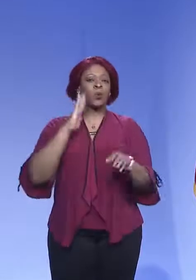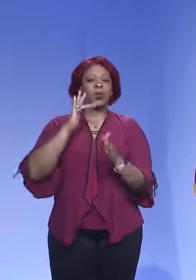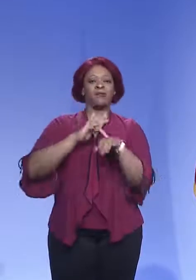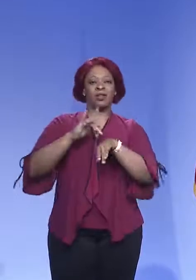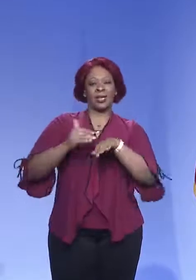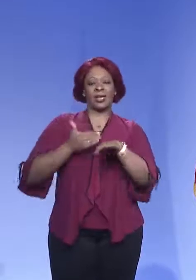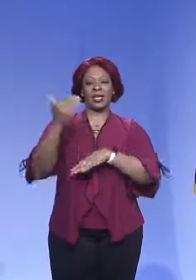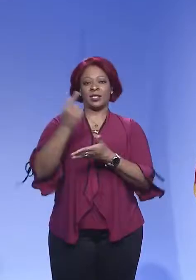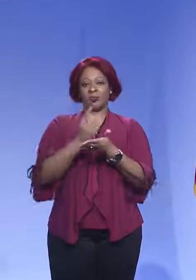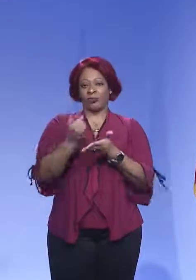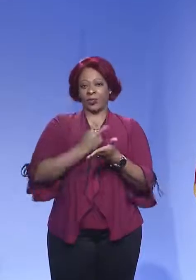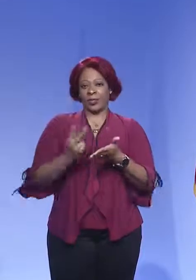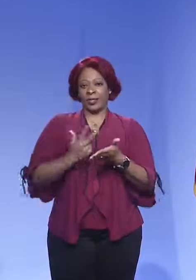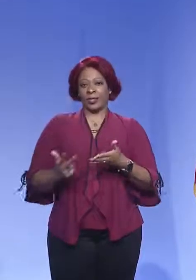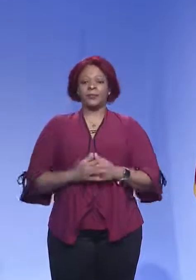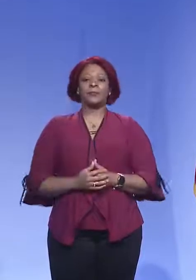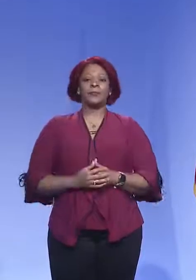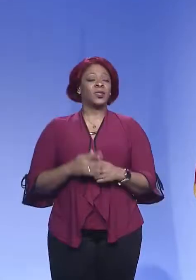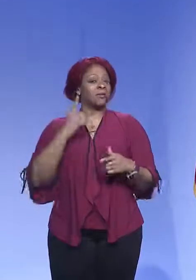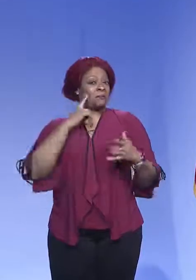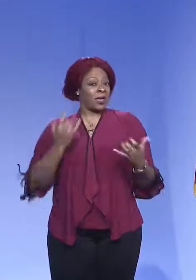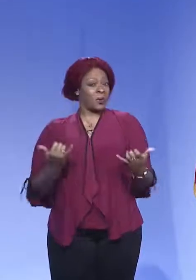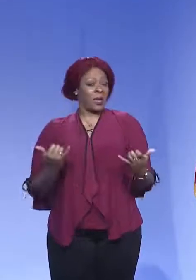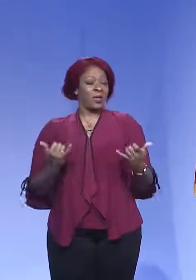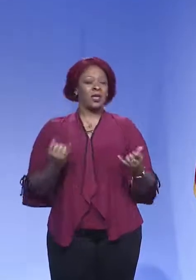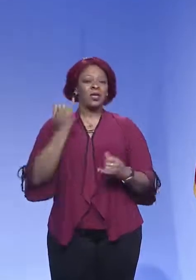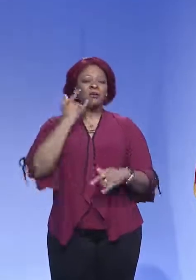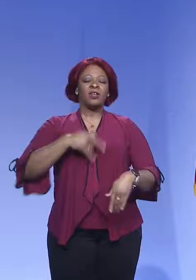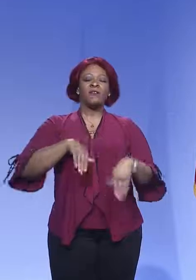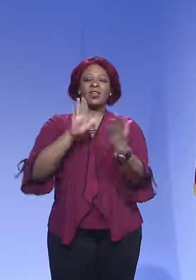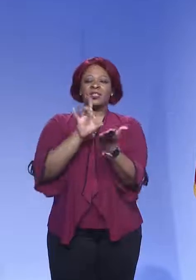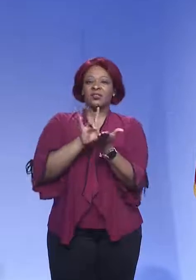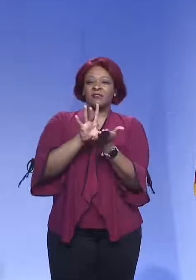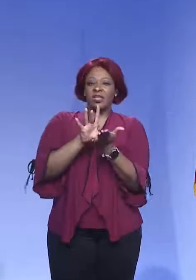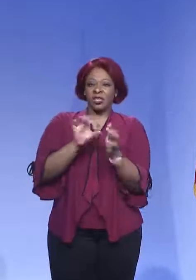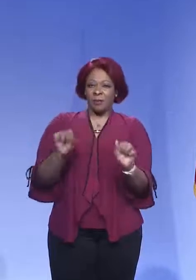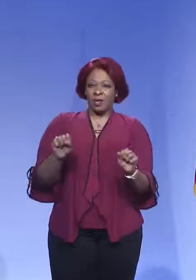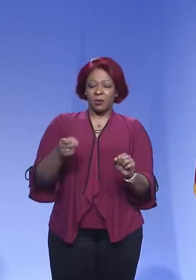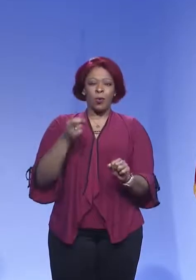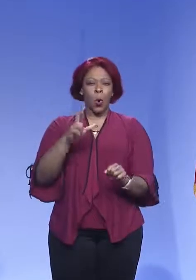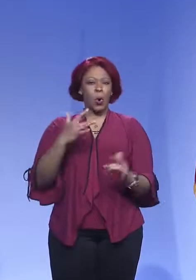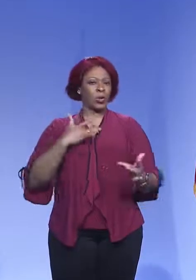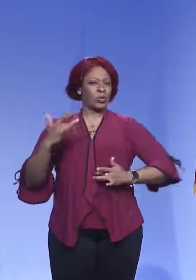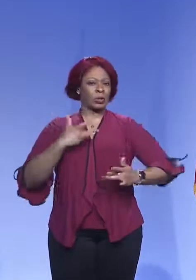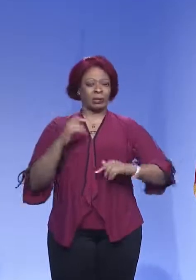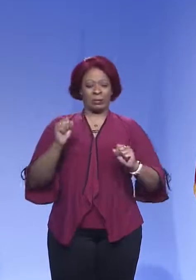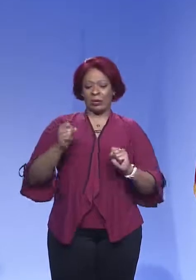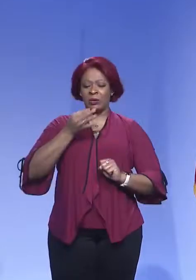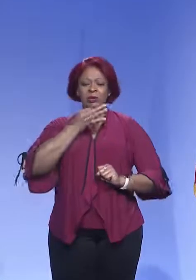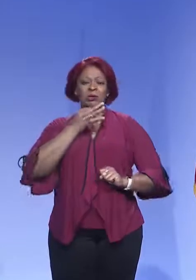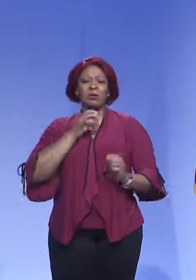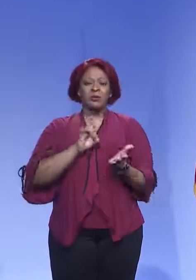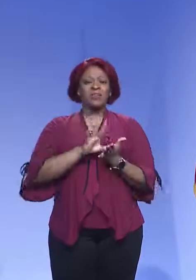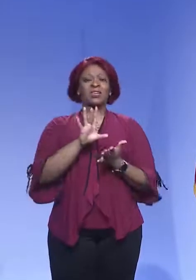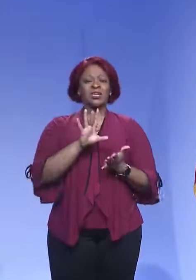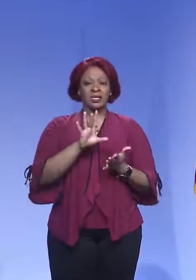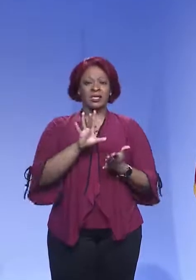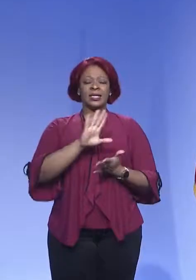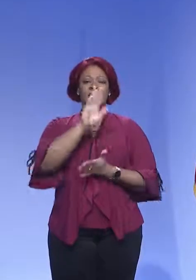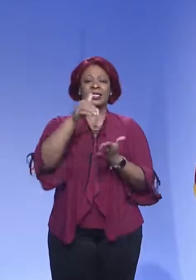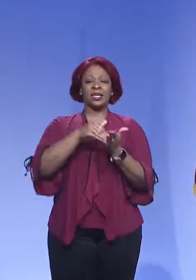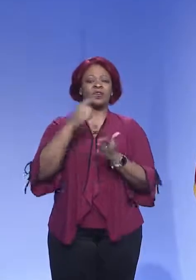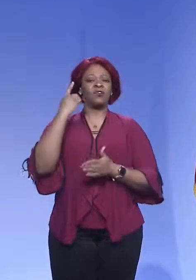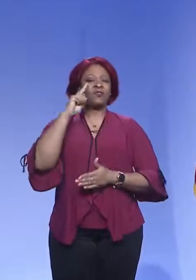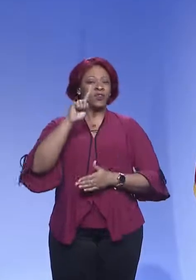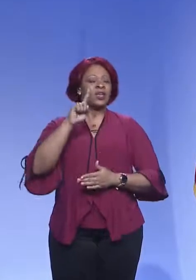few weeks. Meanwhile, if you are facing eviction or concerned that you may soon be, the Center for